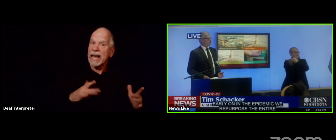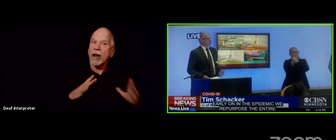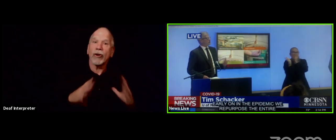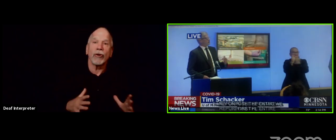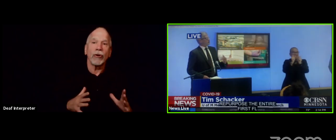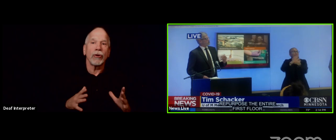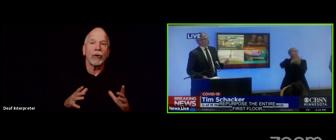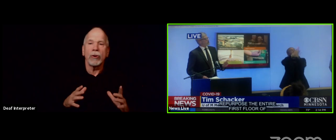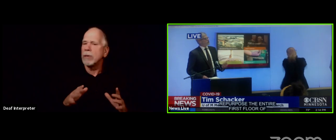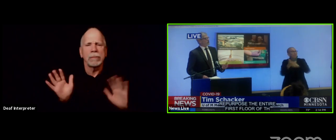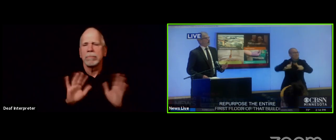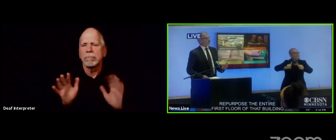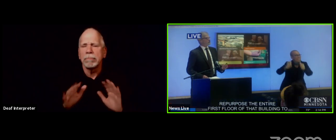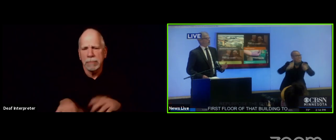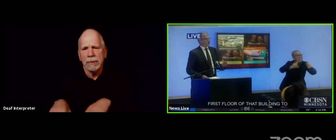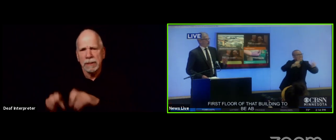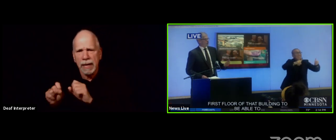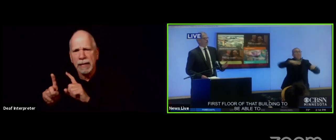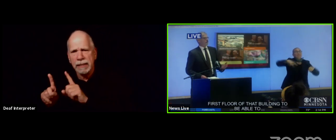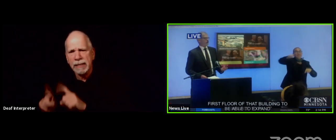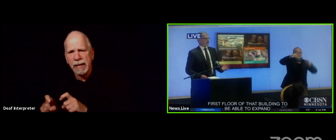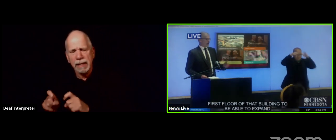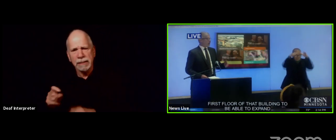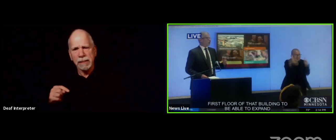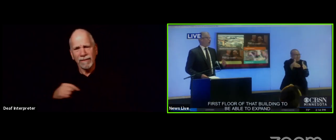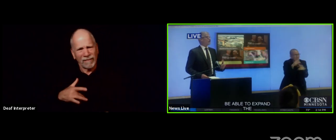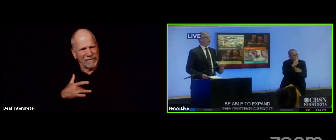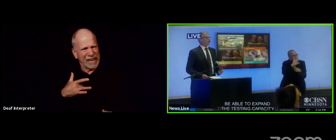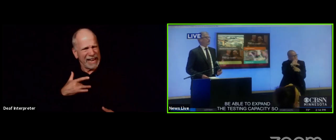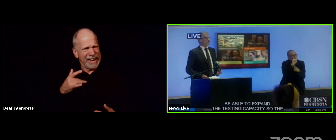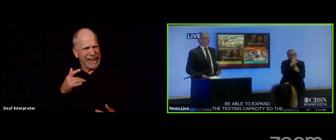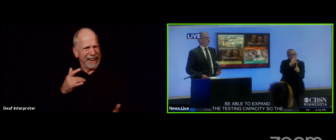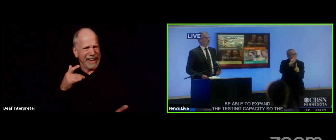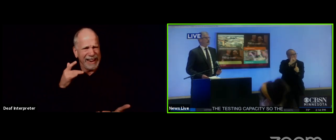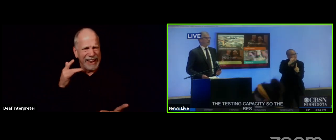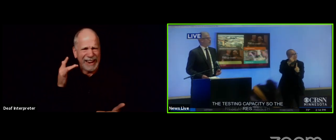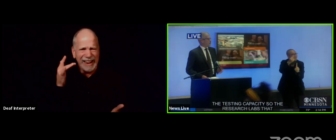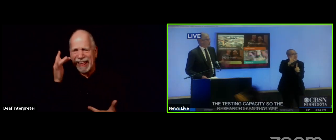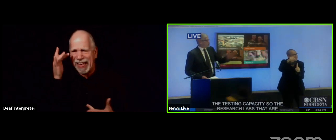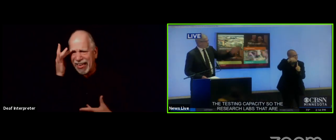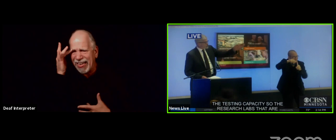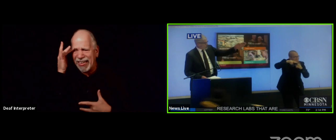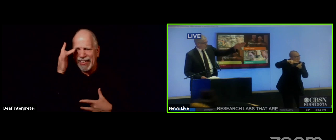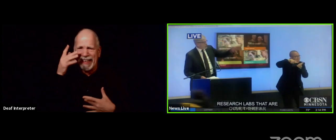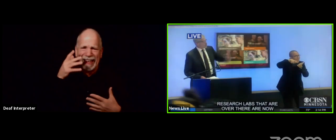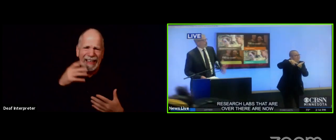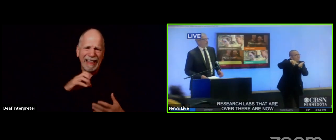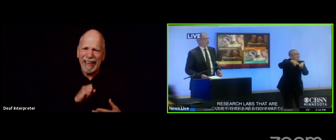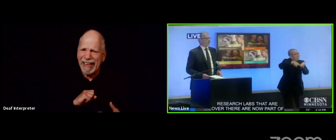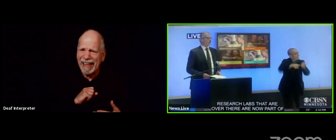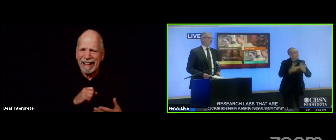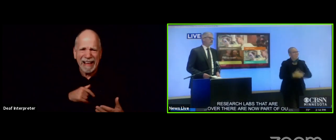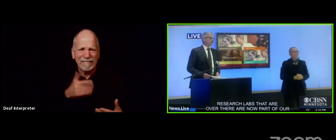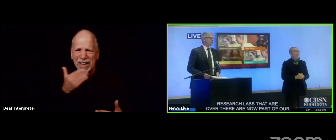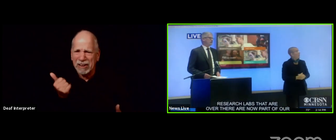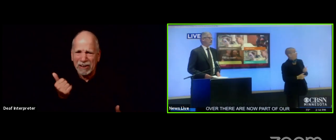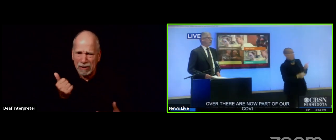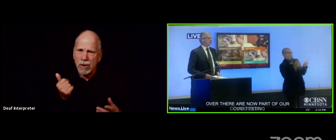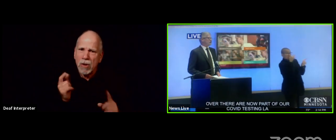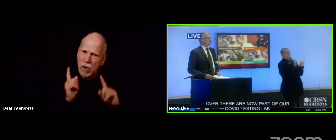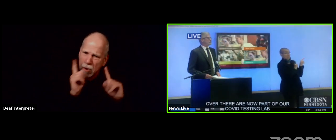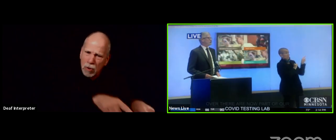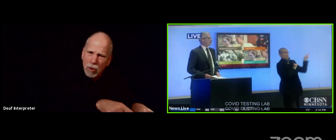capacity. So the research labs that are over there are now part of our COVID testing lab. Just around the corner over here is one of